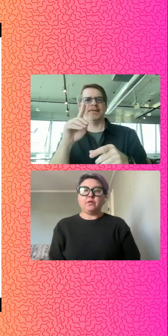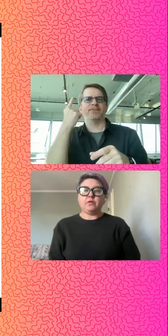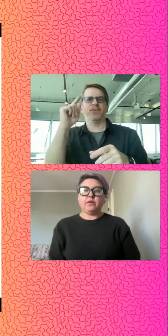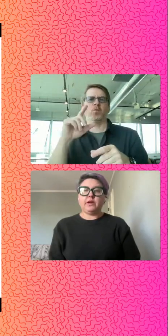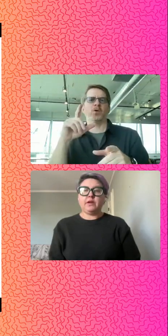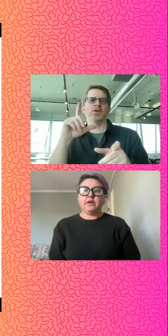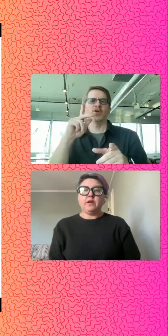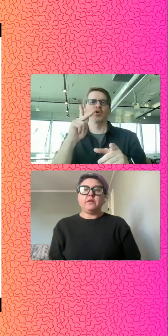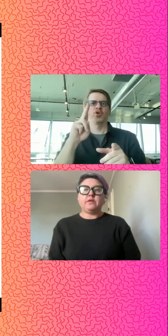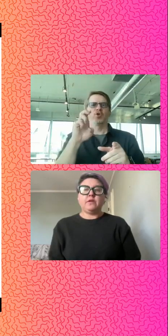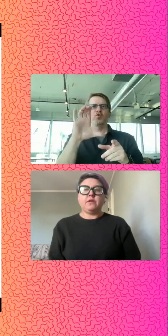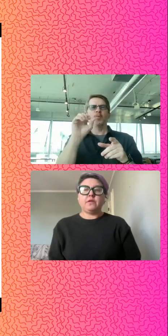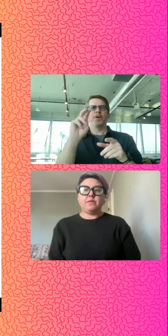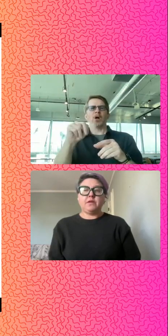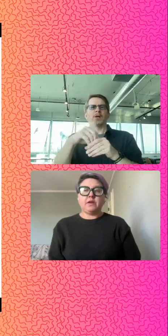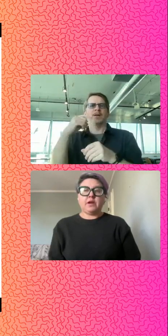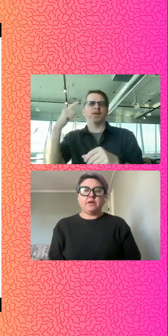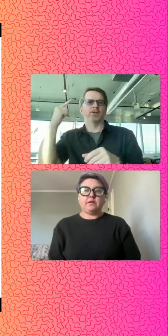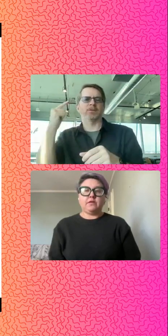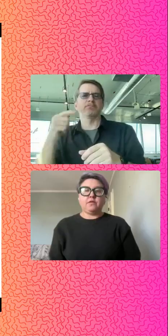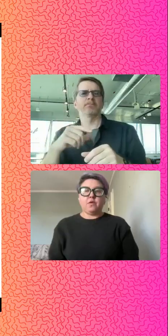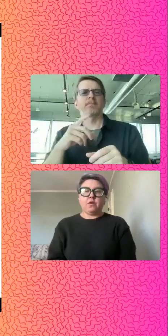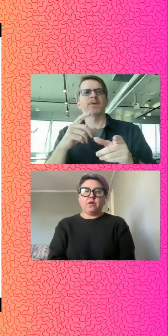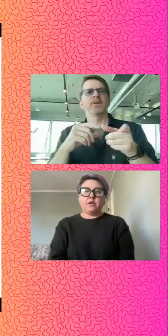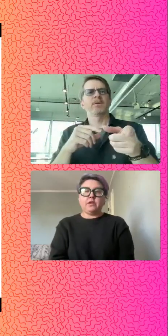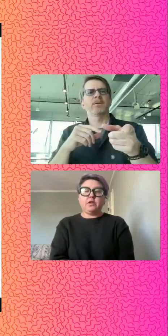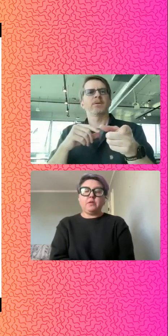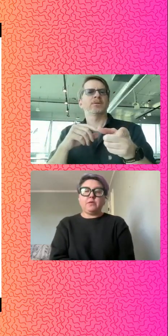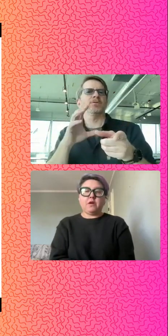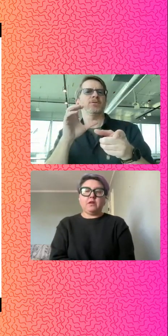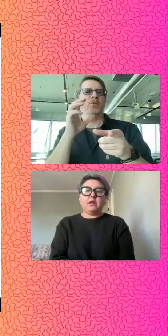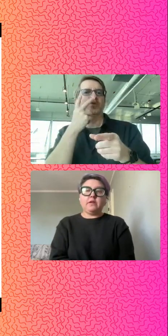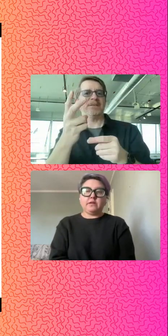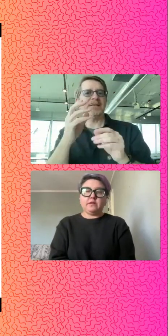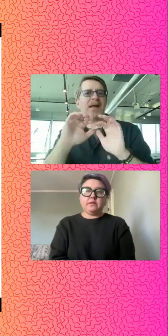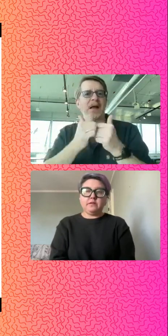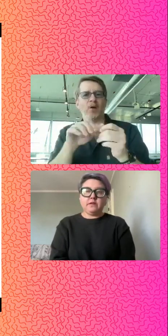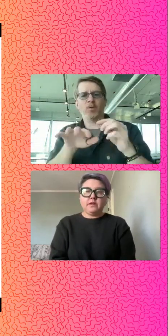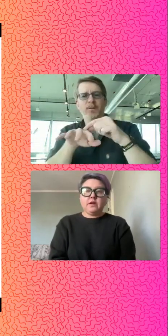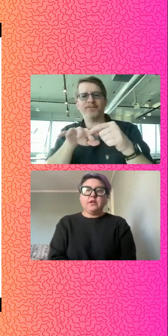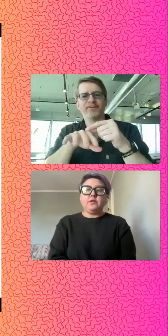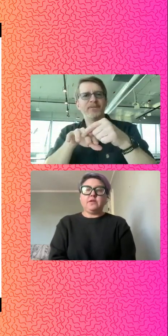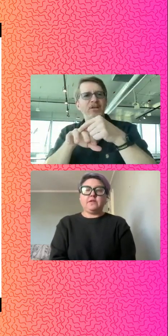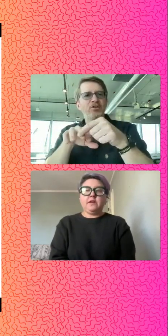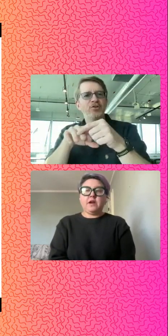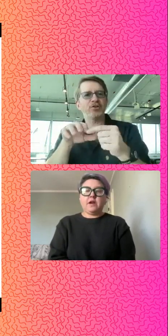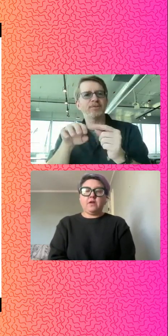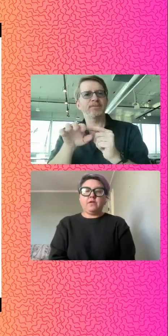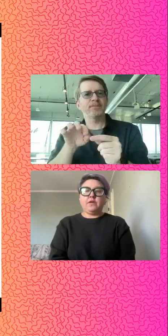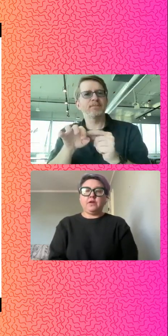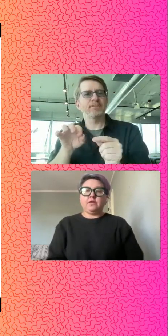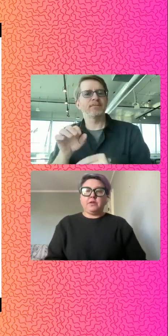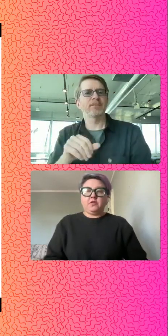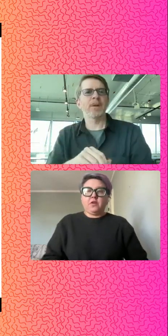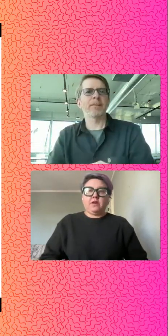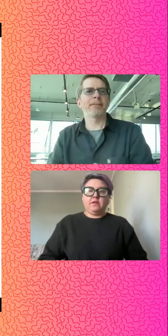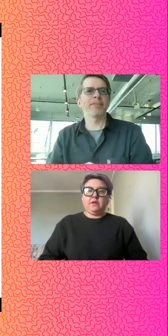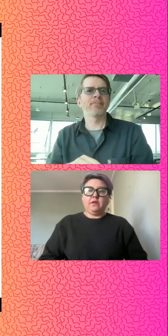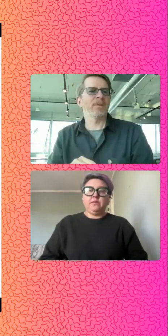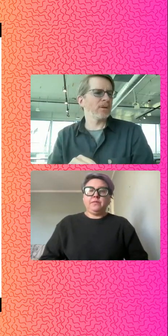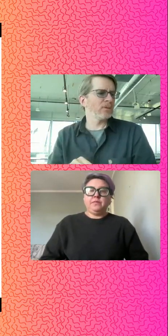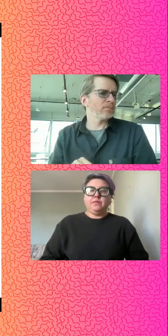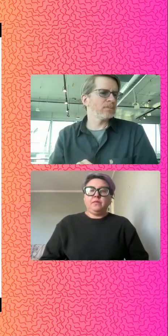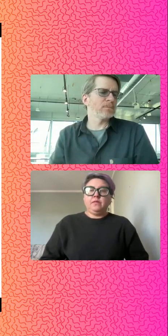load this real quick. So something that I had done for KubeCon London, you can see how the fingers are being